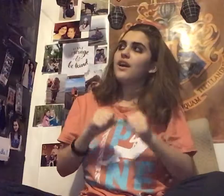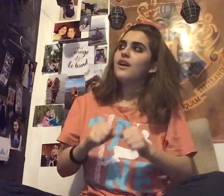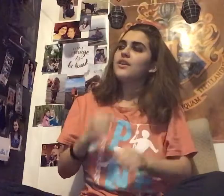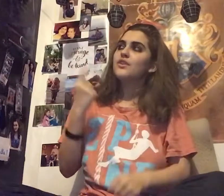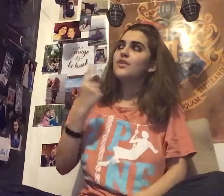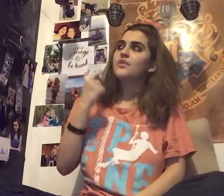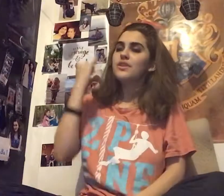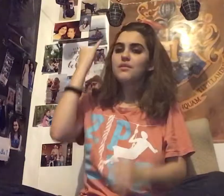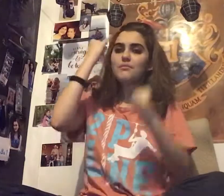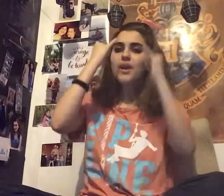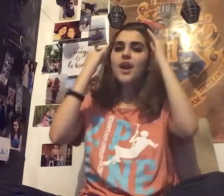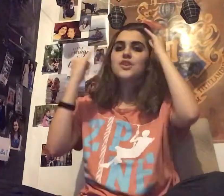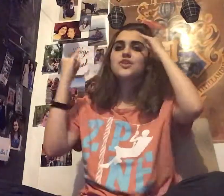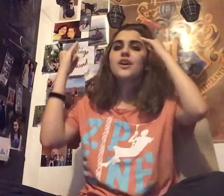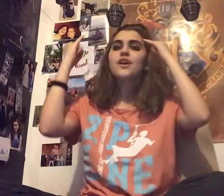I can only imagine.